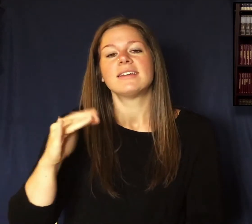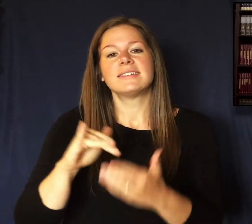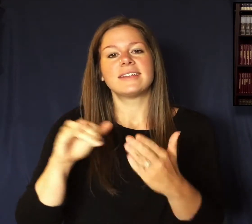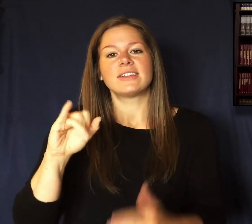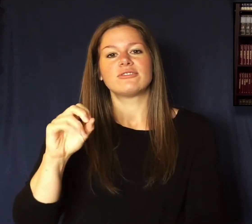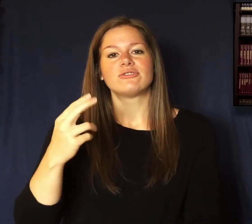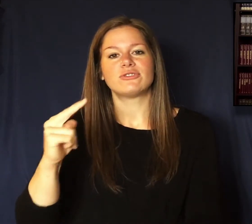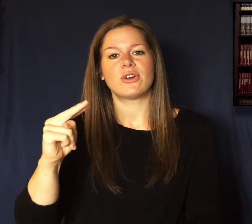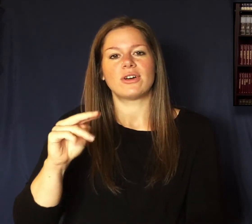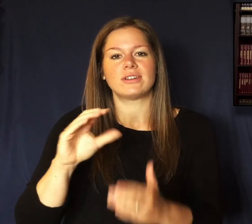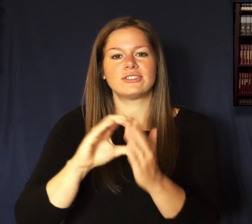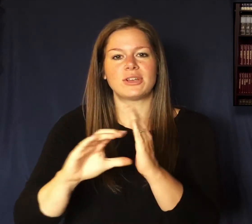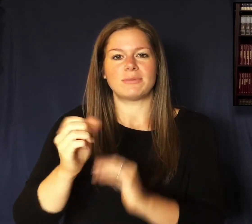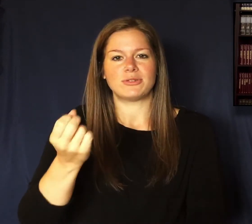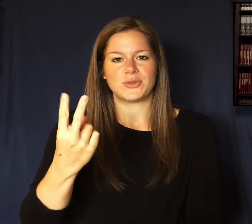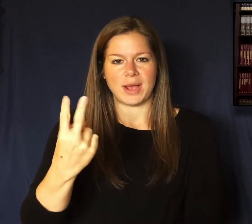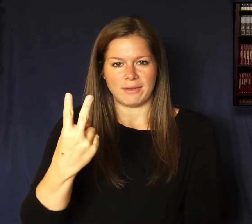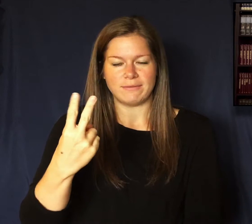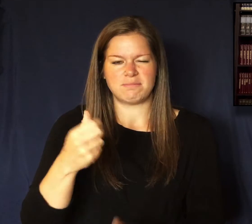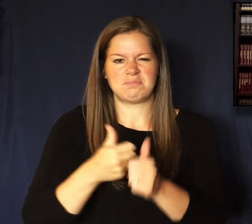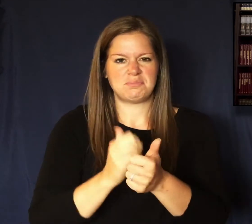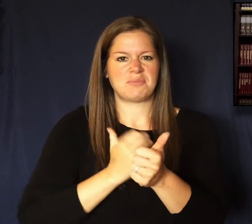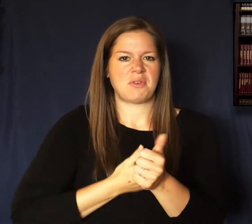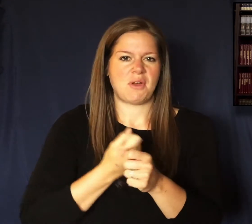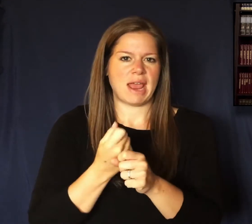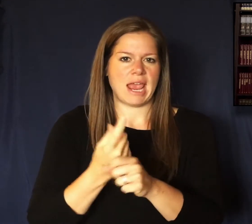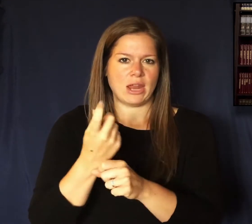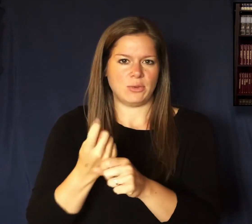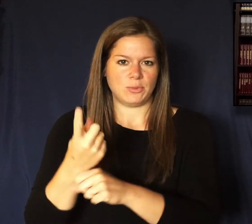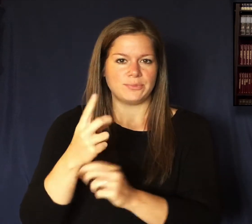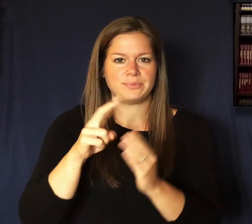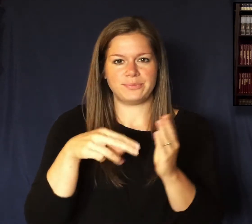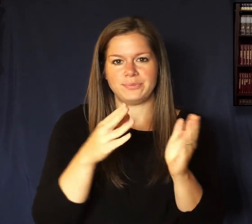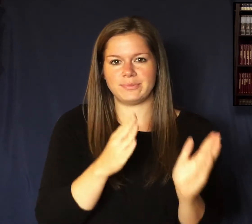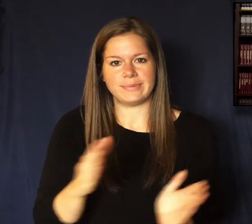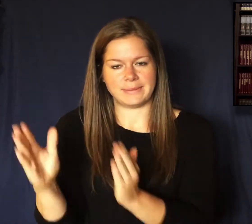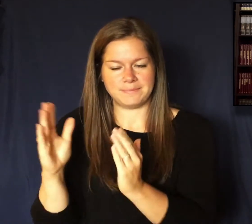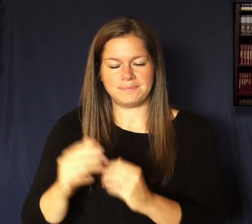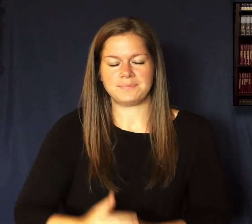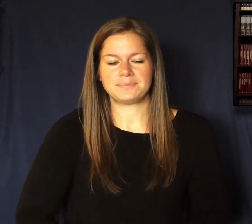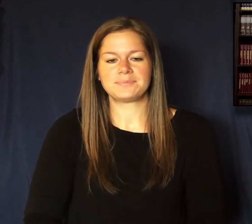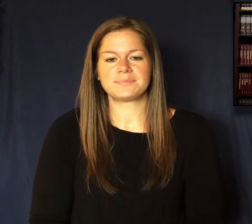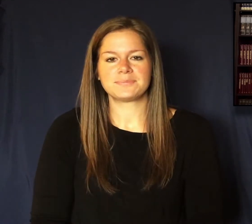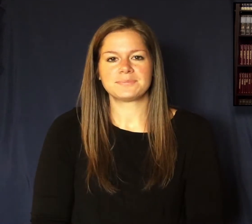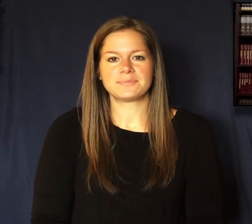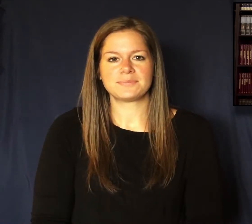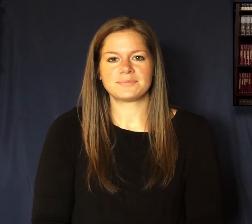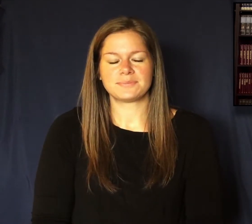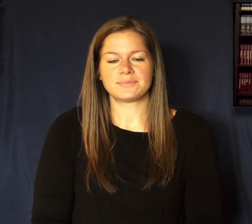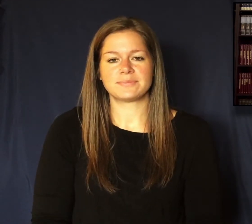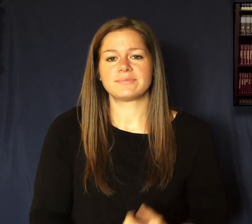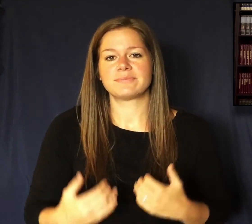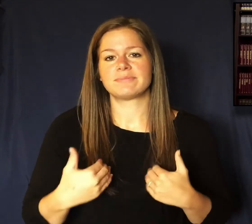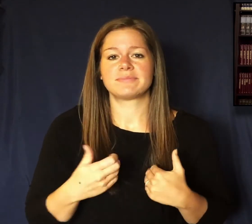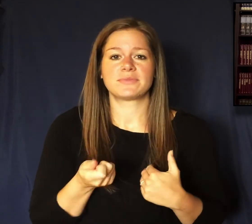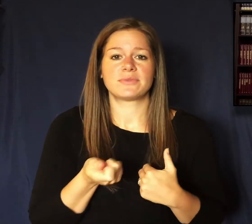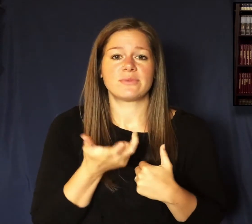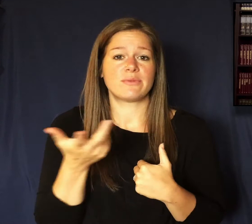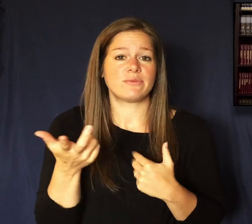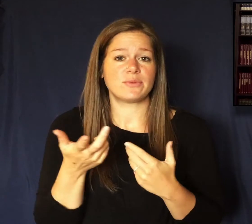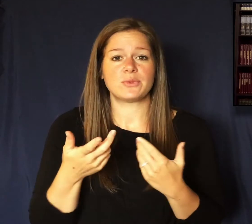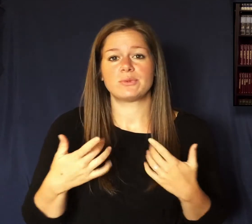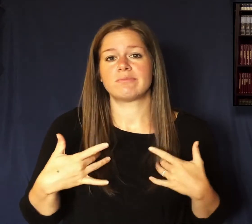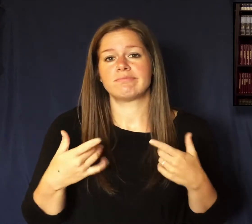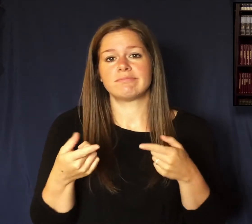you look at the various events that you're going to read, there are some things I want you to notice today and understand, and that I want